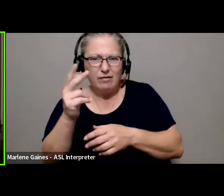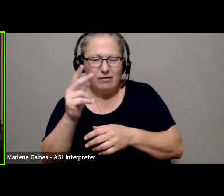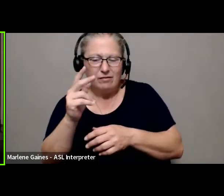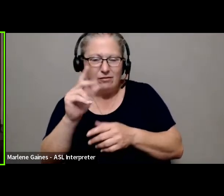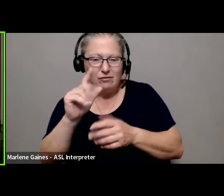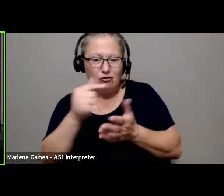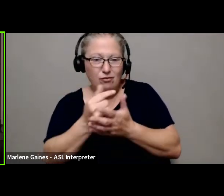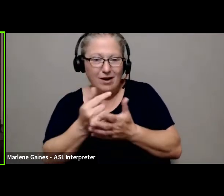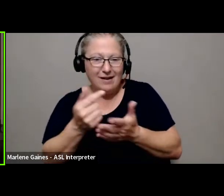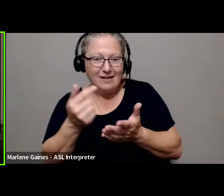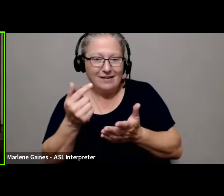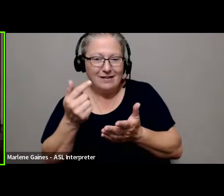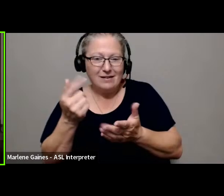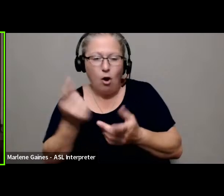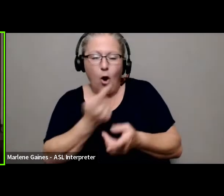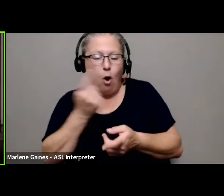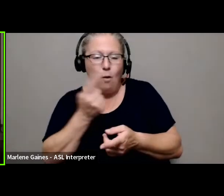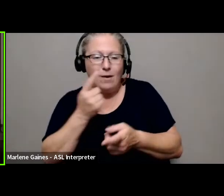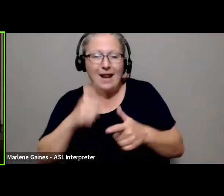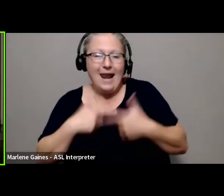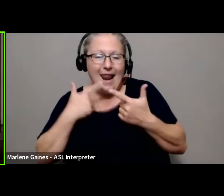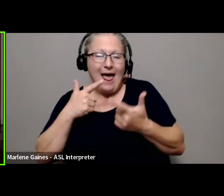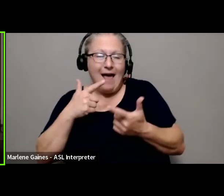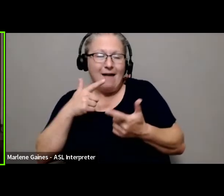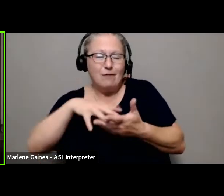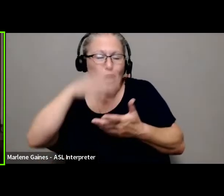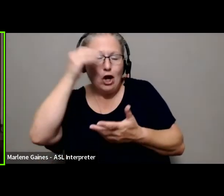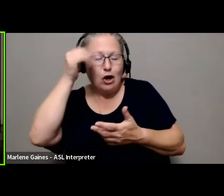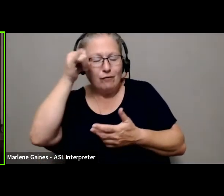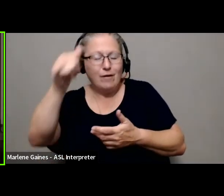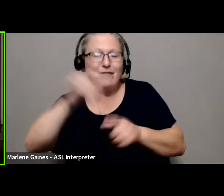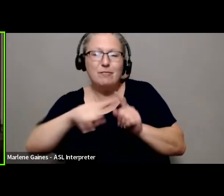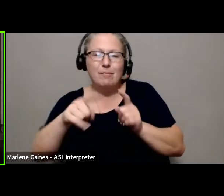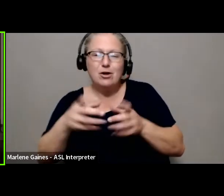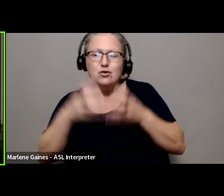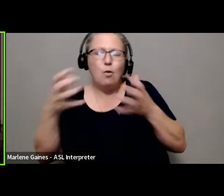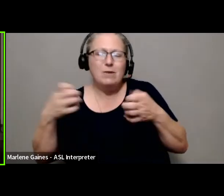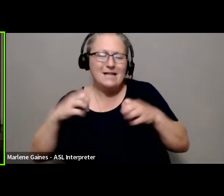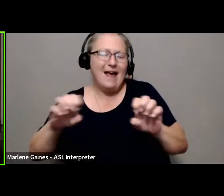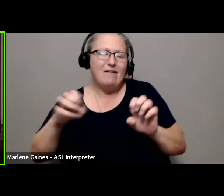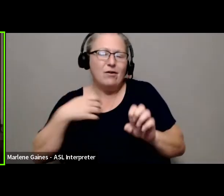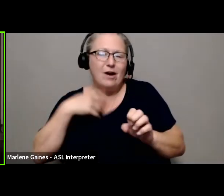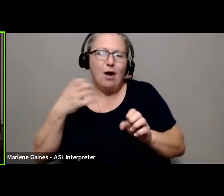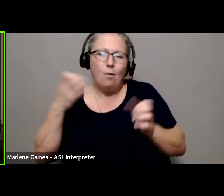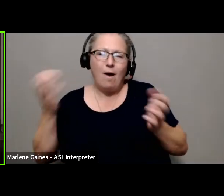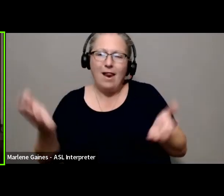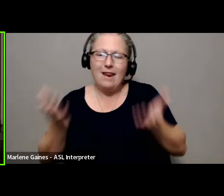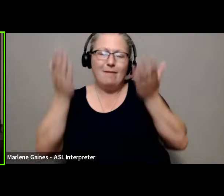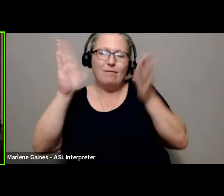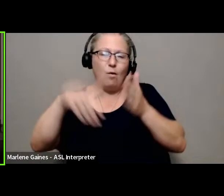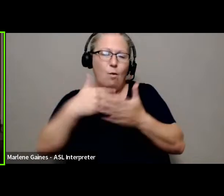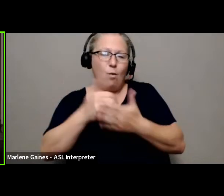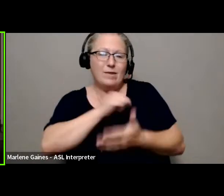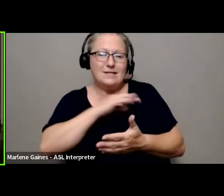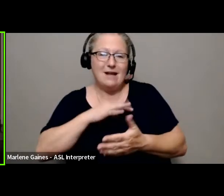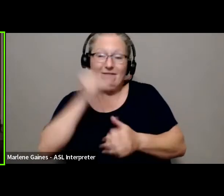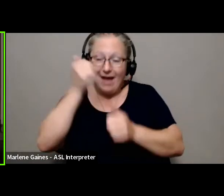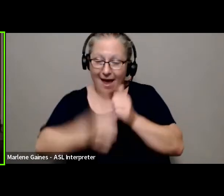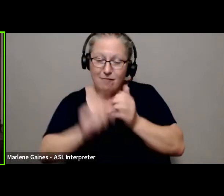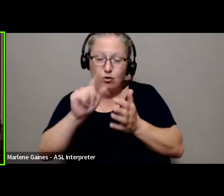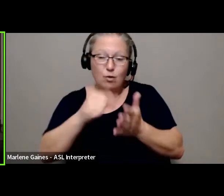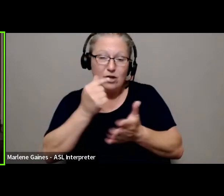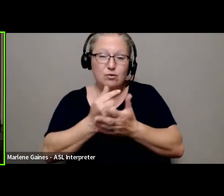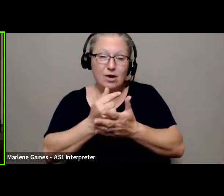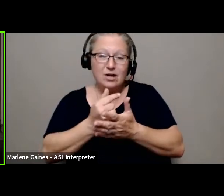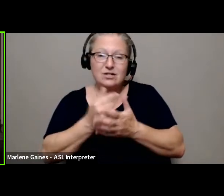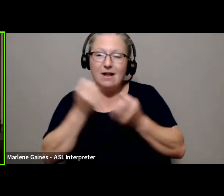graders going, we're always lifelong learners, but so much effort. And I just want to lift up all the staff because at every graduation,